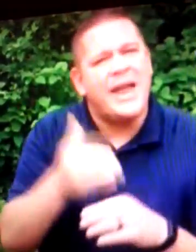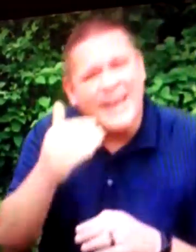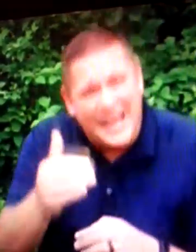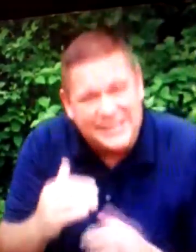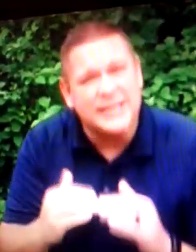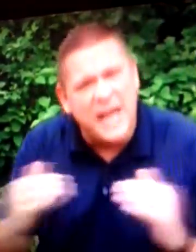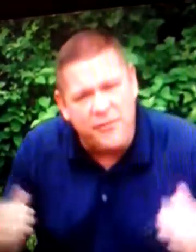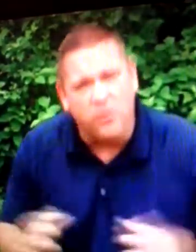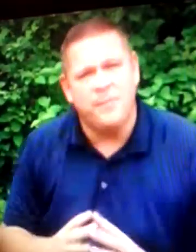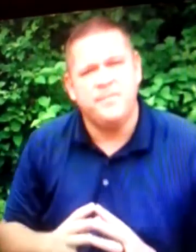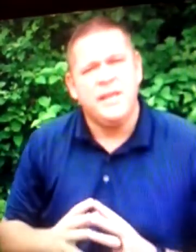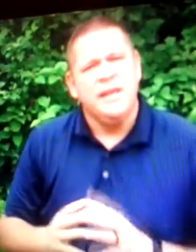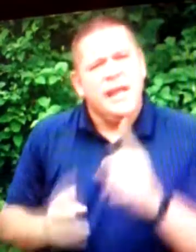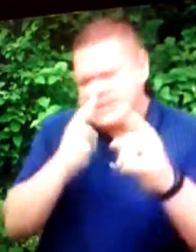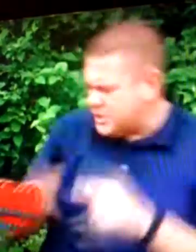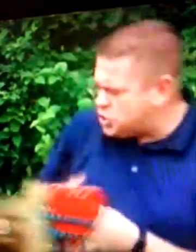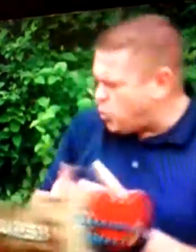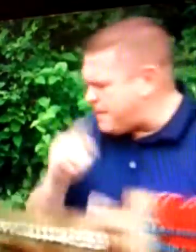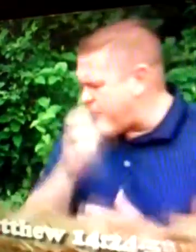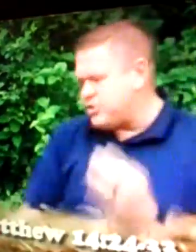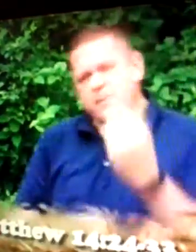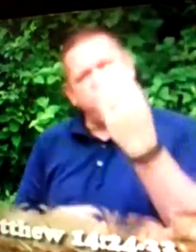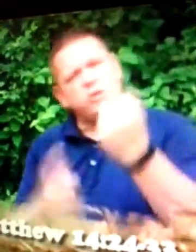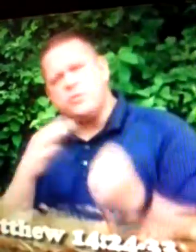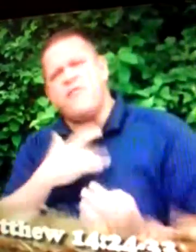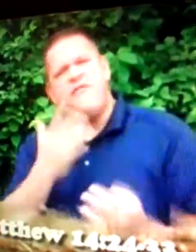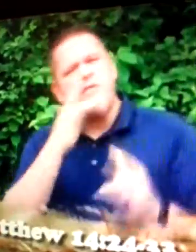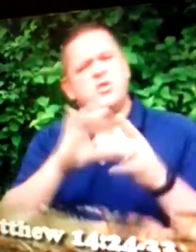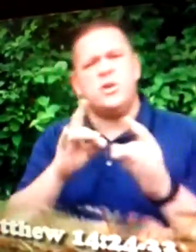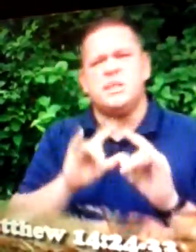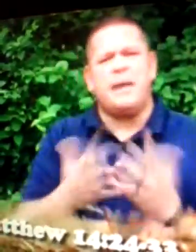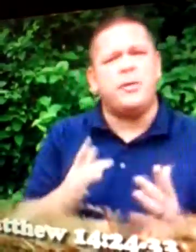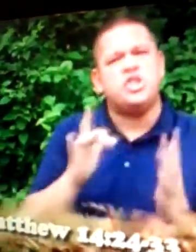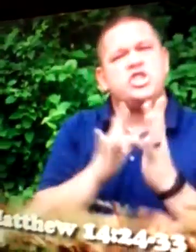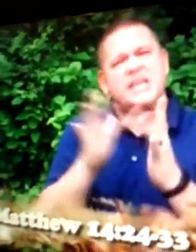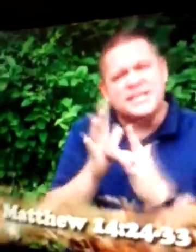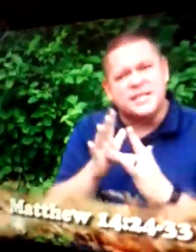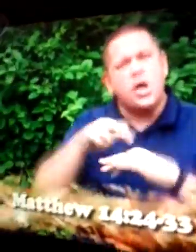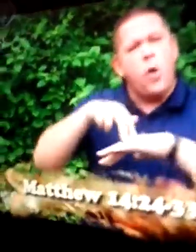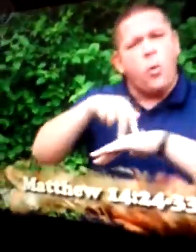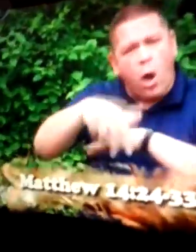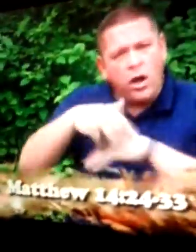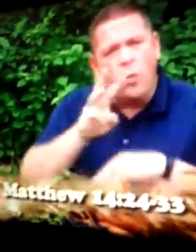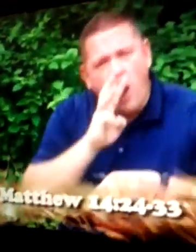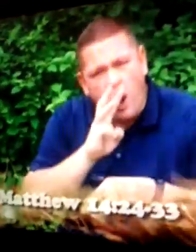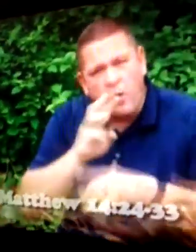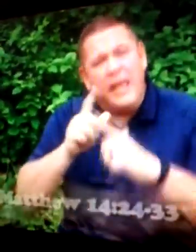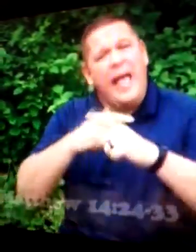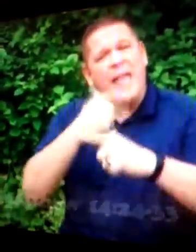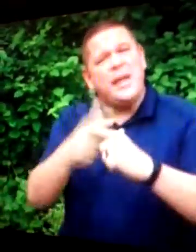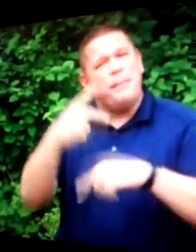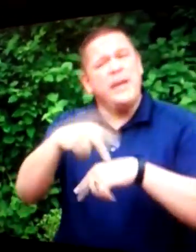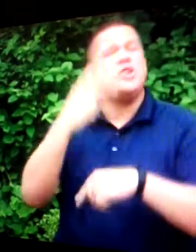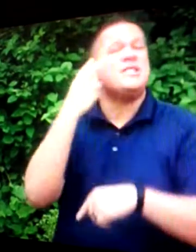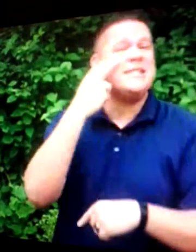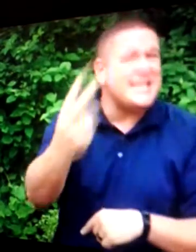to that next level. And see, this story in Matthew chapter 14 is one of my favorite stories in the Bible. It's Jesus walking on water, and then Peter